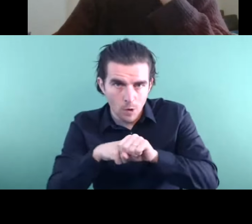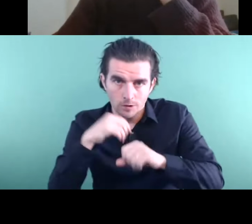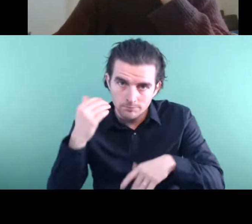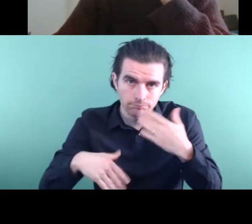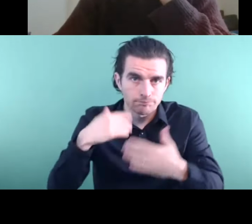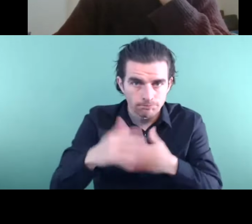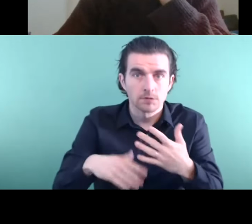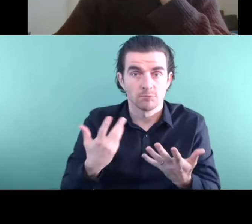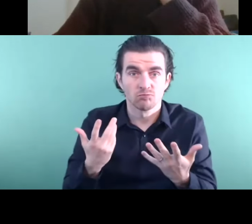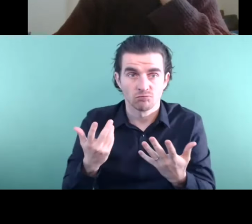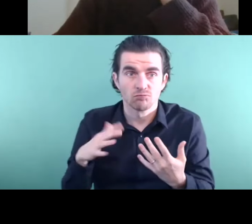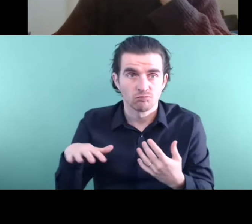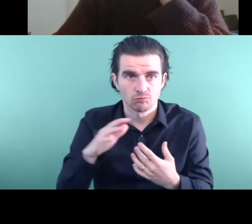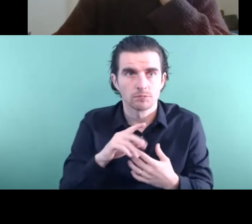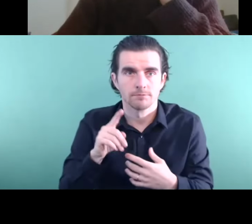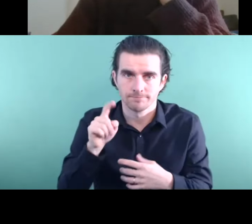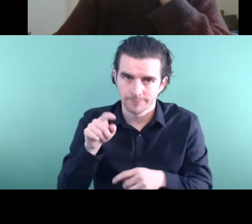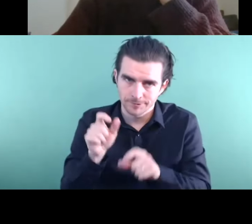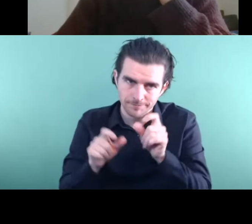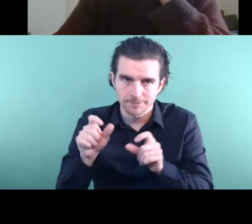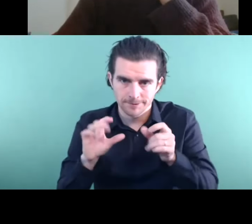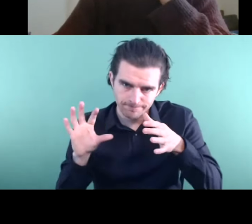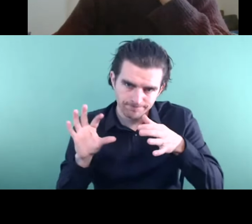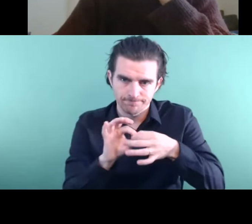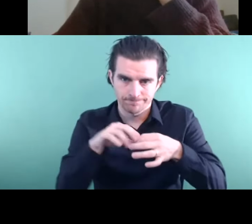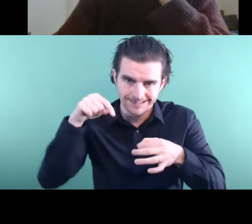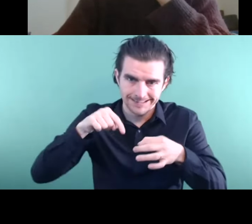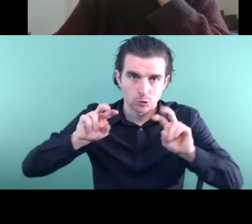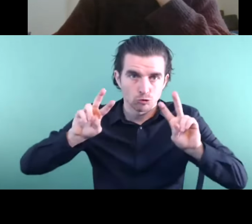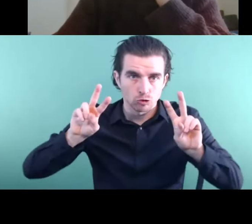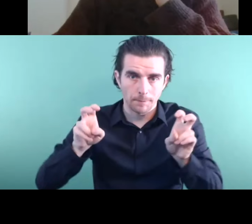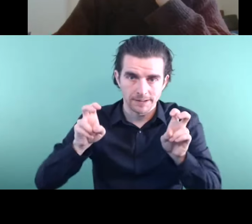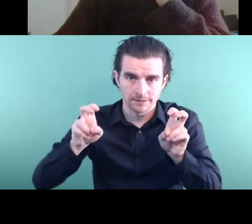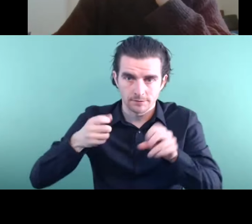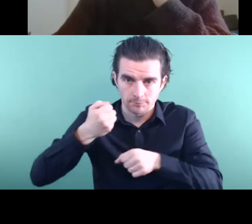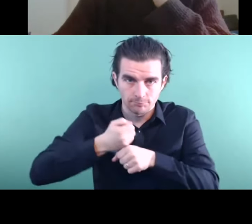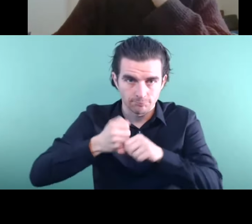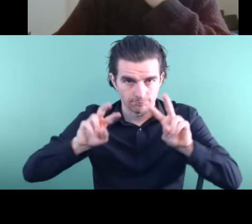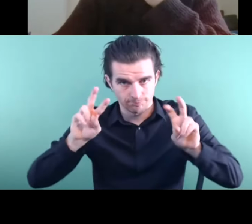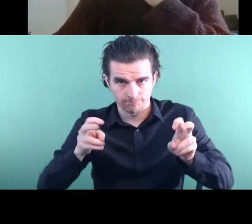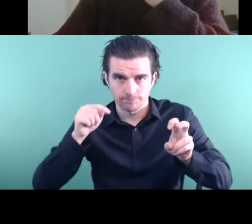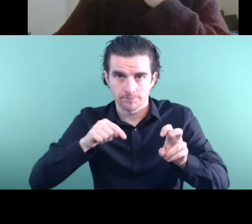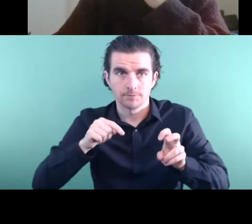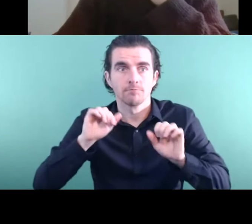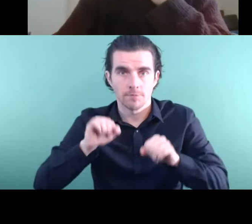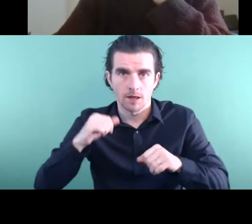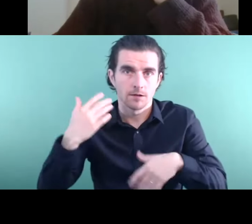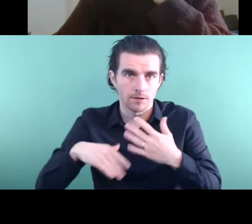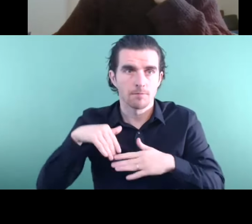particular role you find yourself, and that role will be evolving as the world evolves with